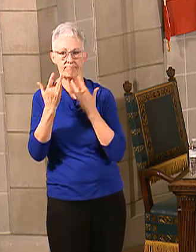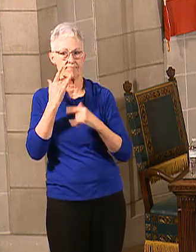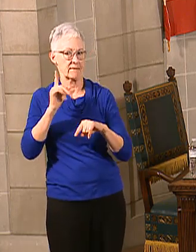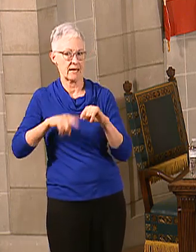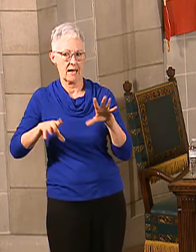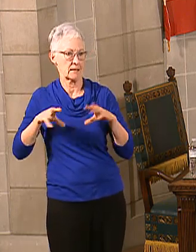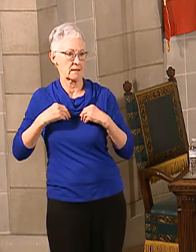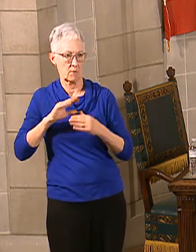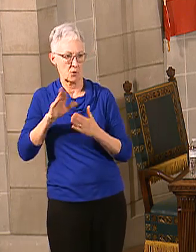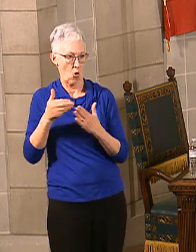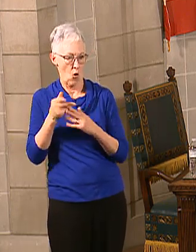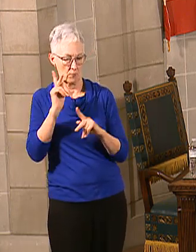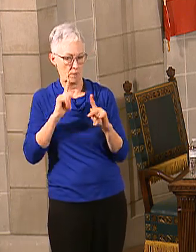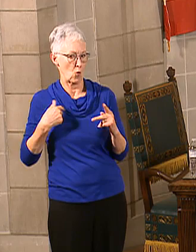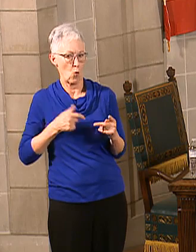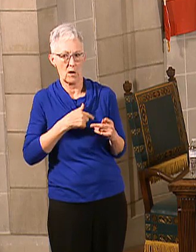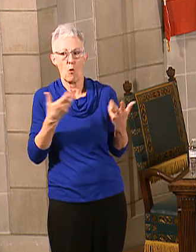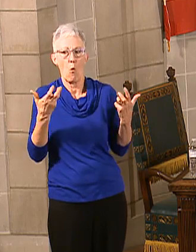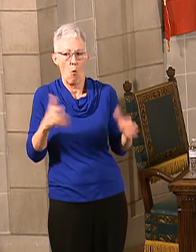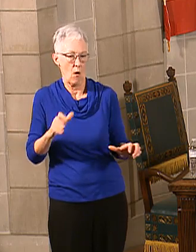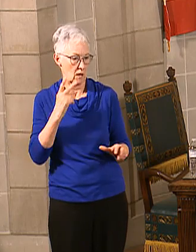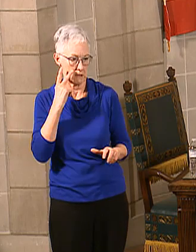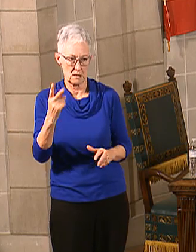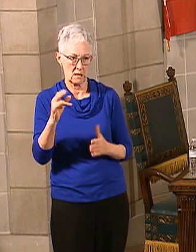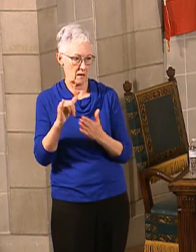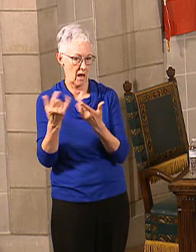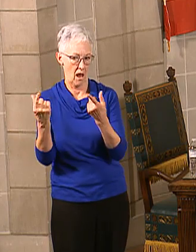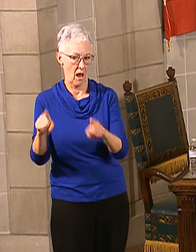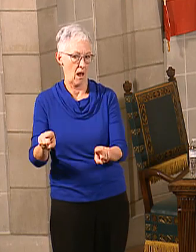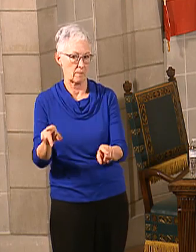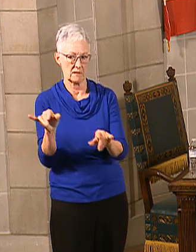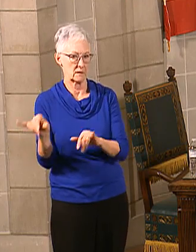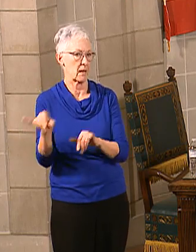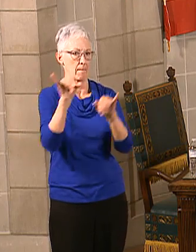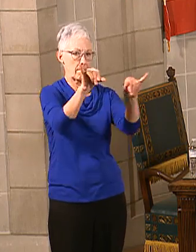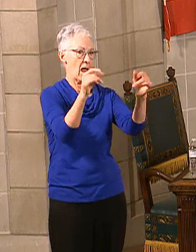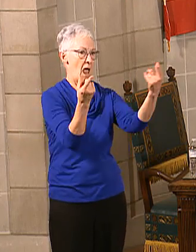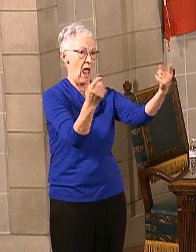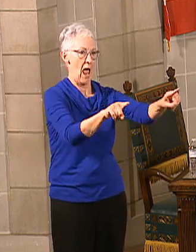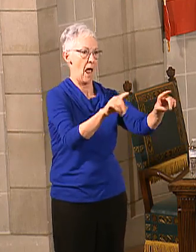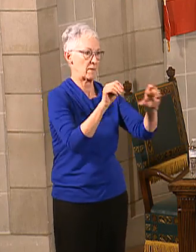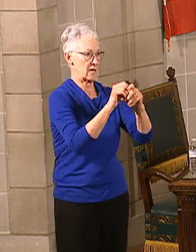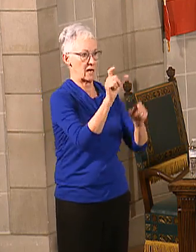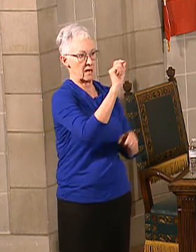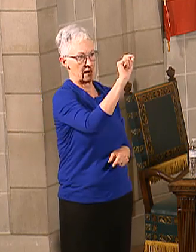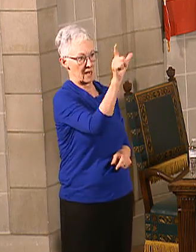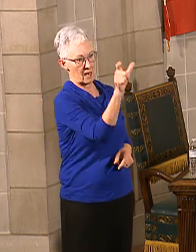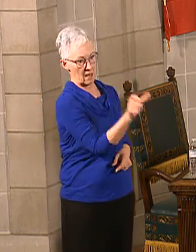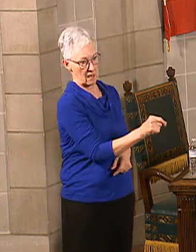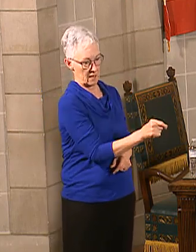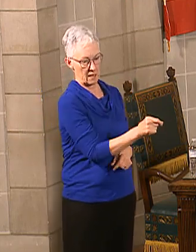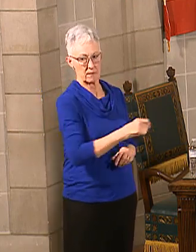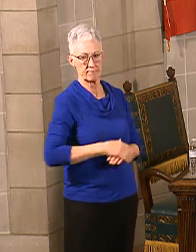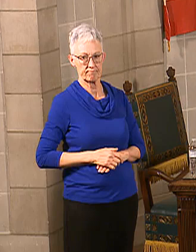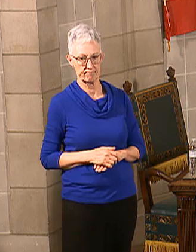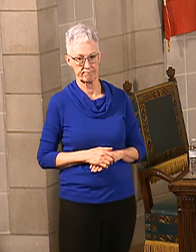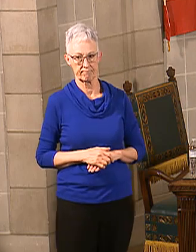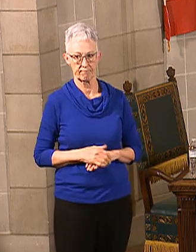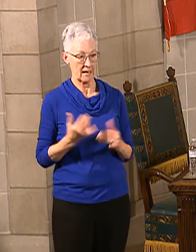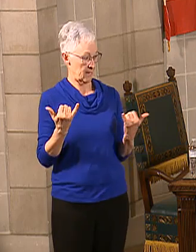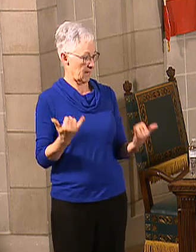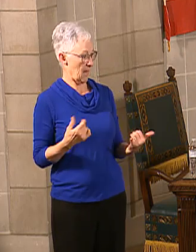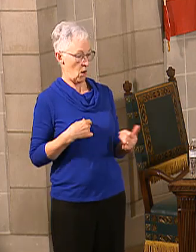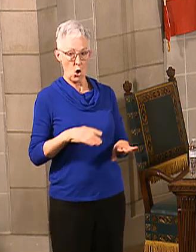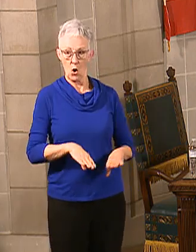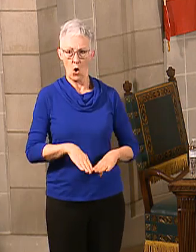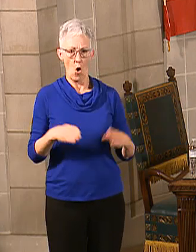team is 100% focused on at the state of Nebraska to be able to deal with. So with that, I'm going to go ahead and open to questions and answers for the folks who are